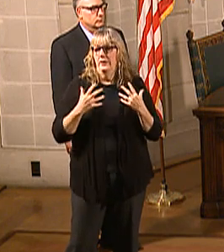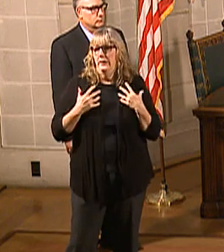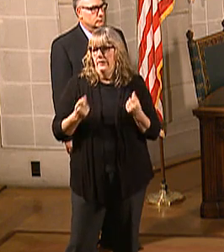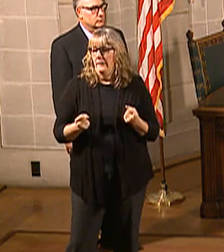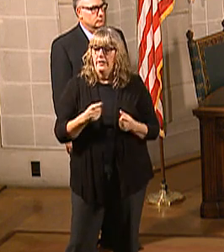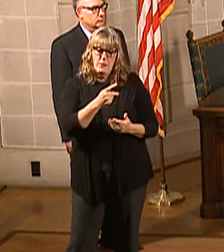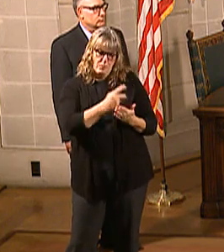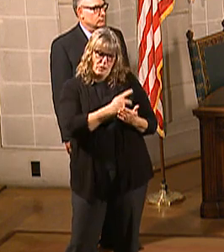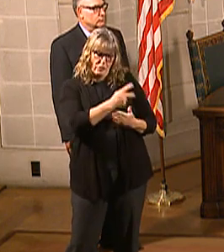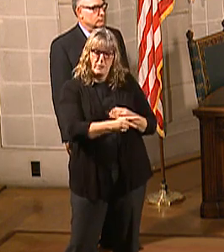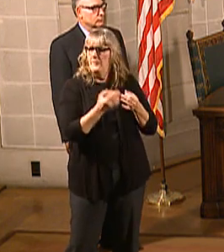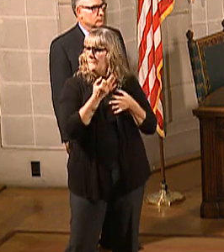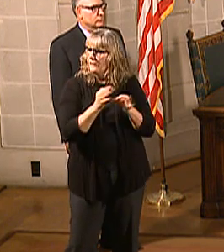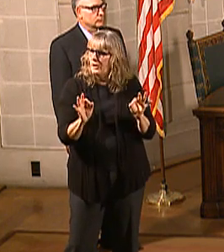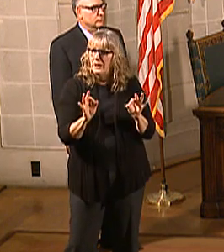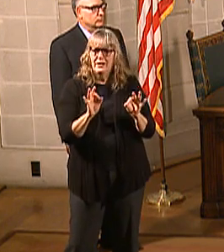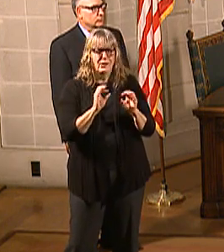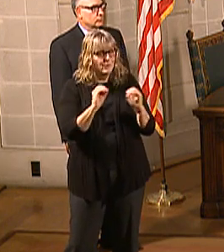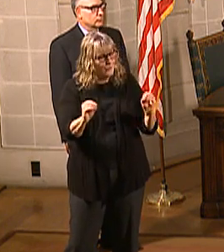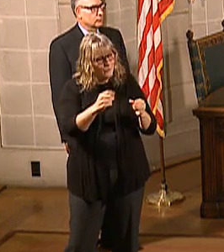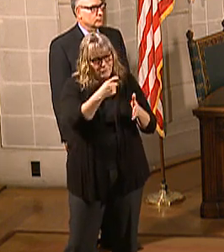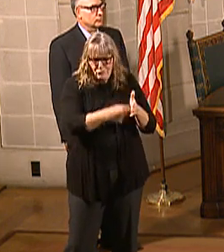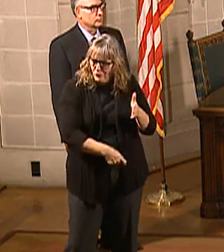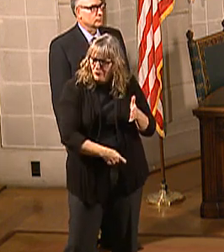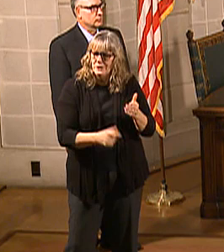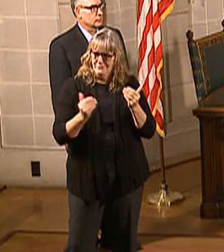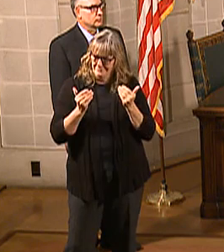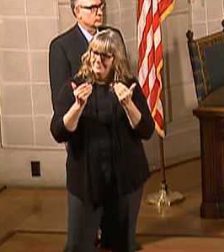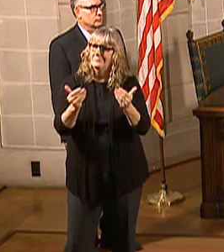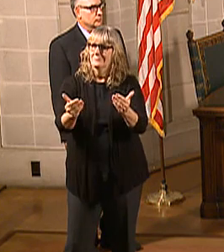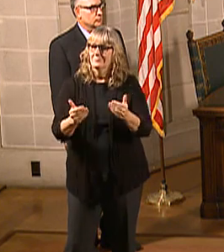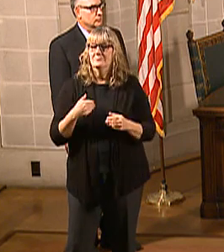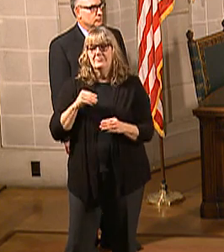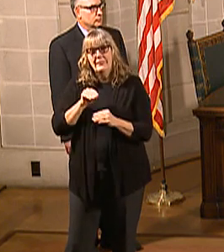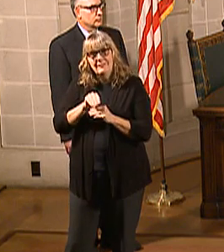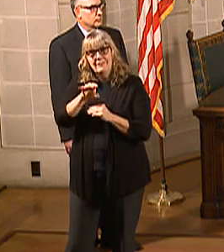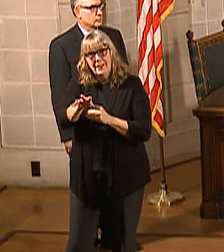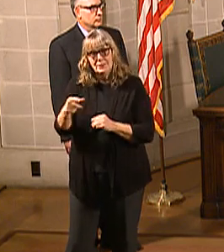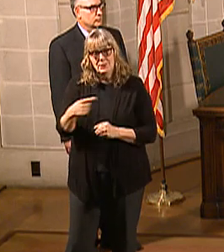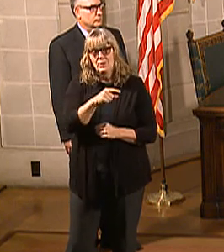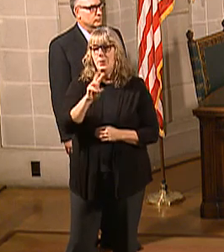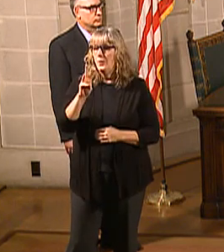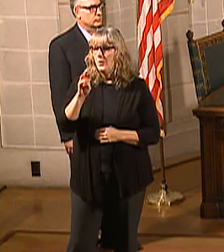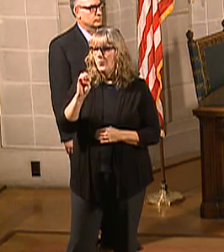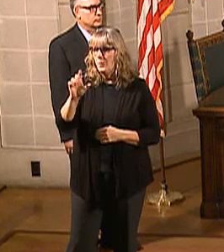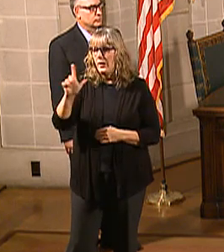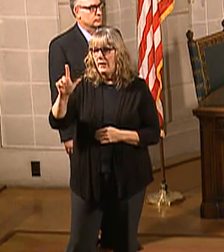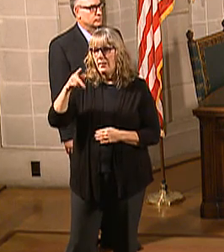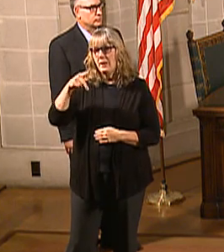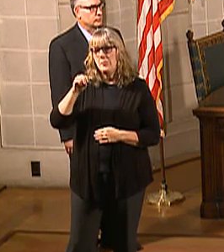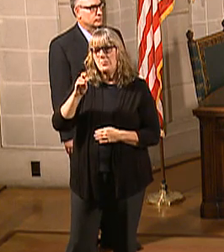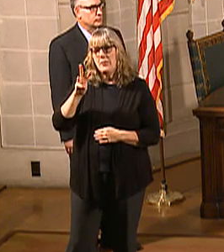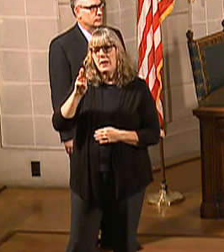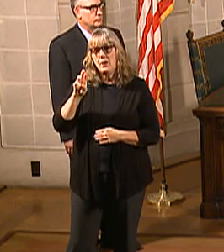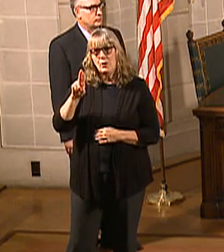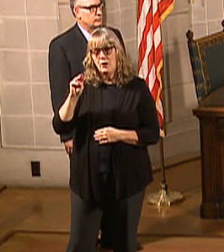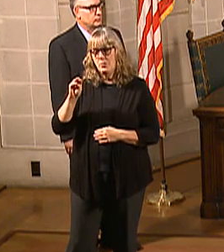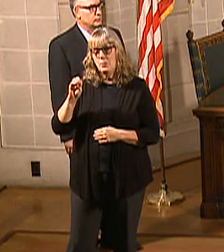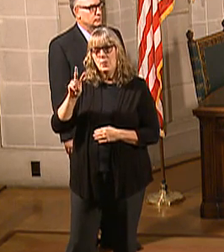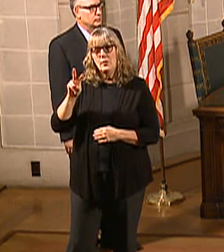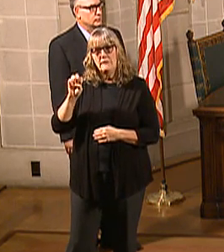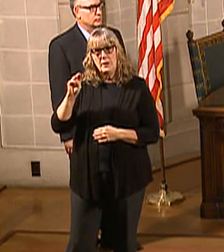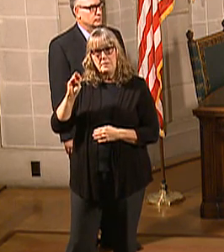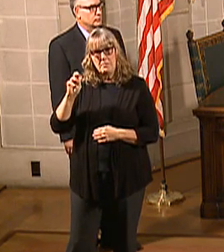program is free of charge. There's no reason not to do it. So my advice is go to wellpowermovement.com, sign in